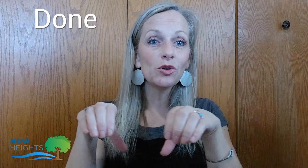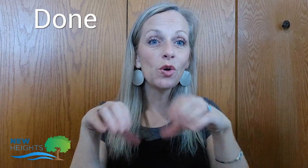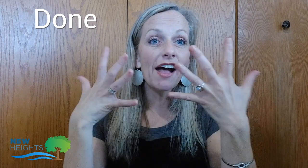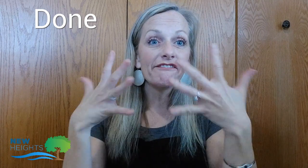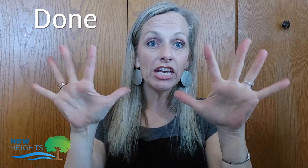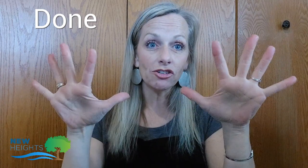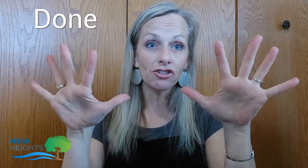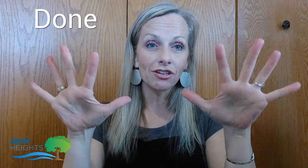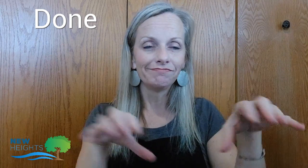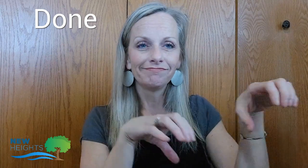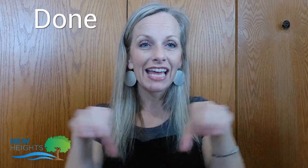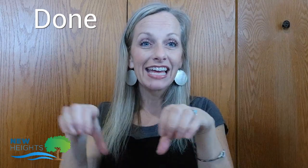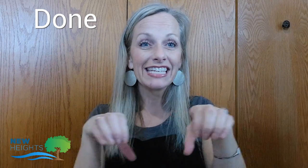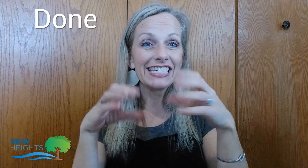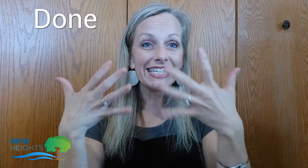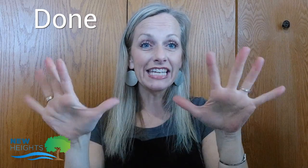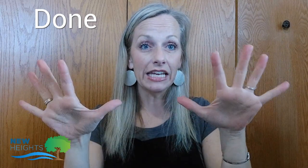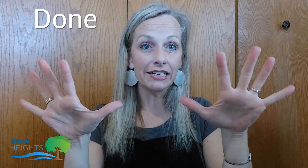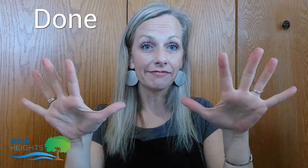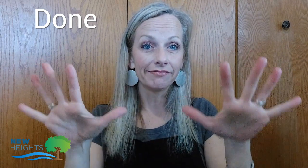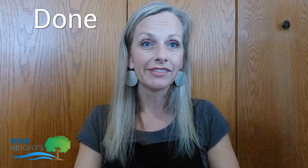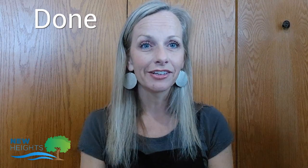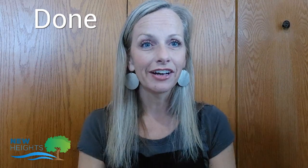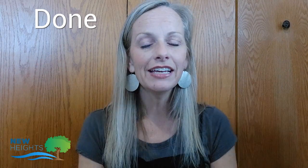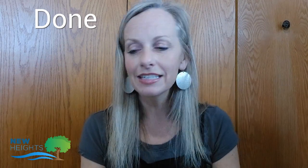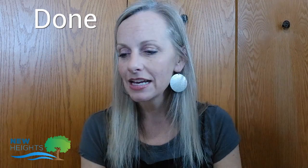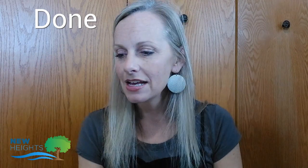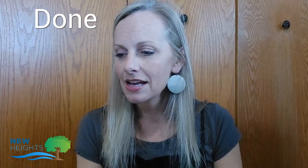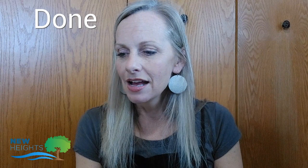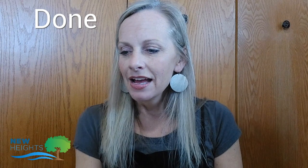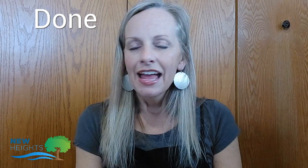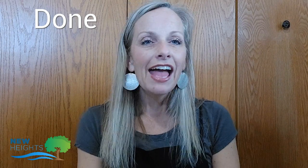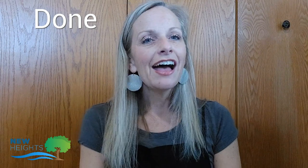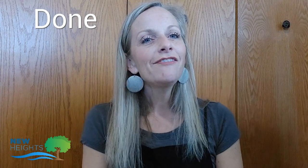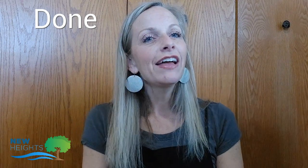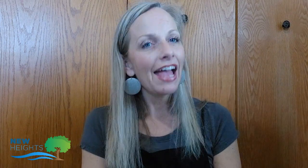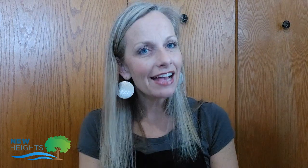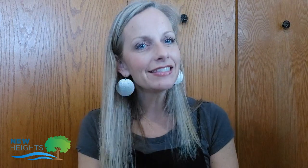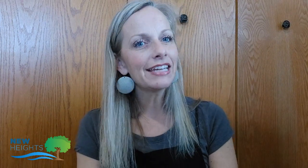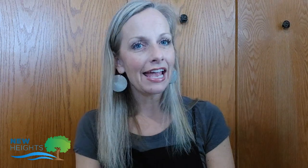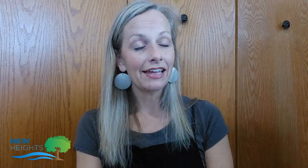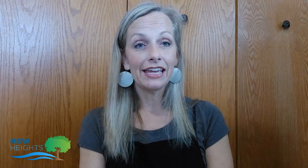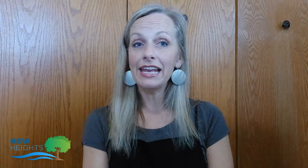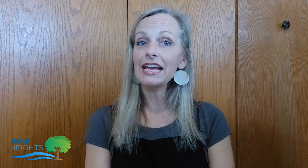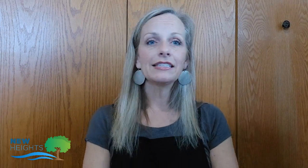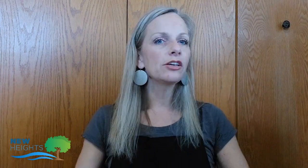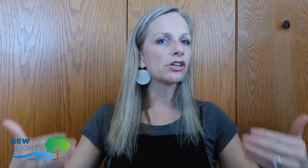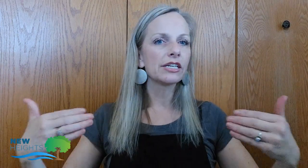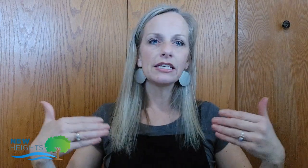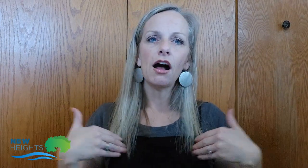do finished. Done. All right. Have, has, and had. In ASL, you're going to see all of